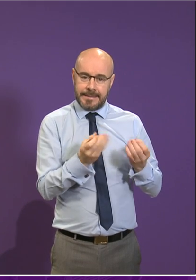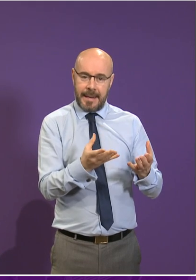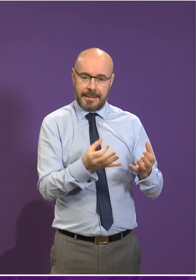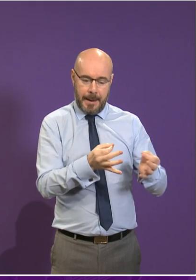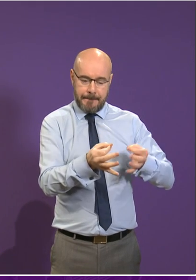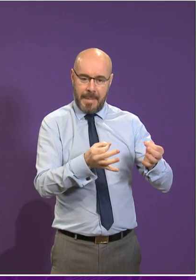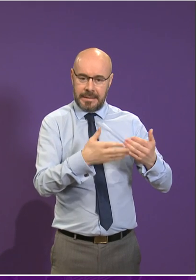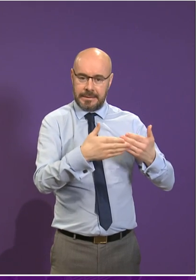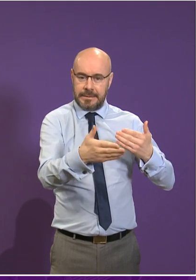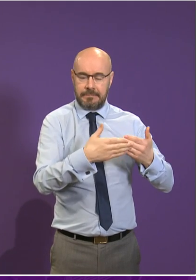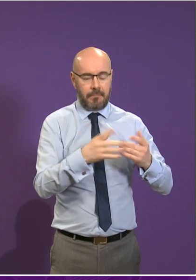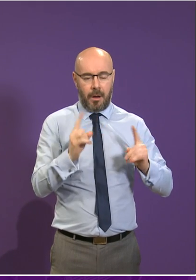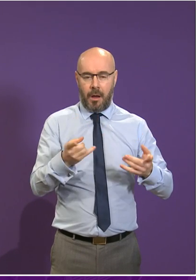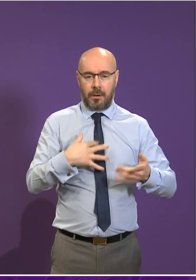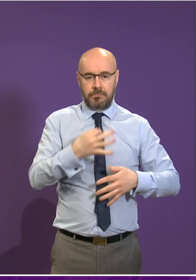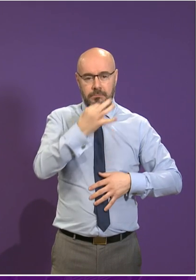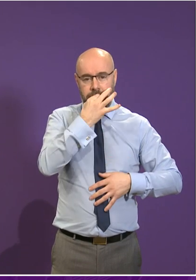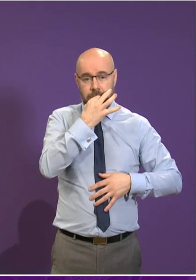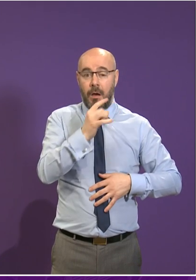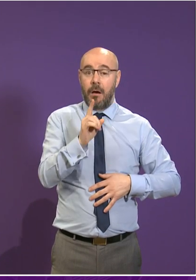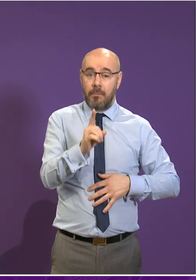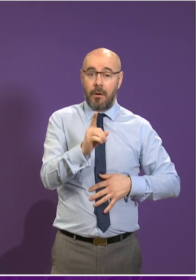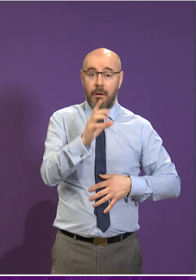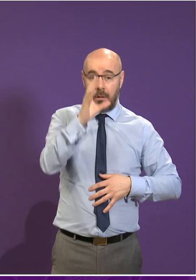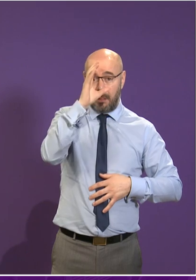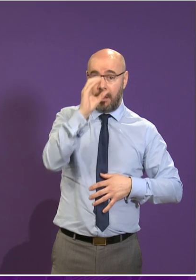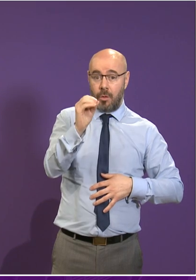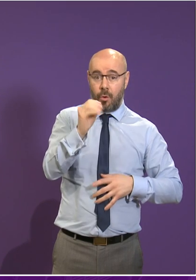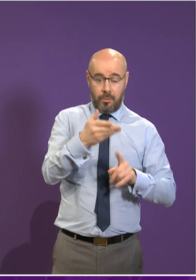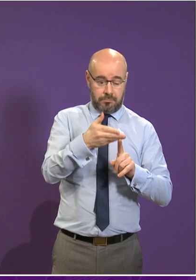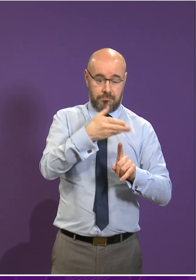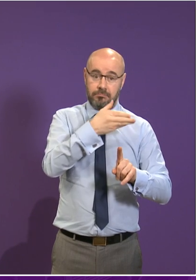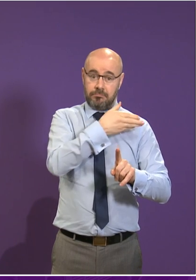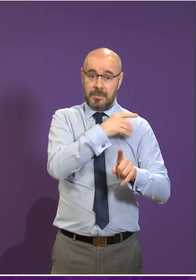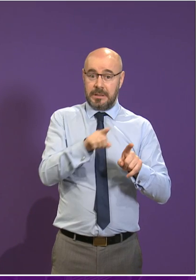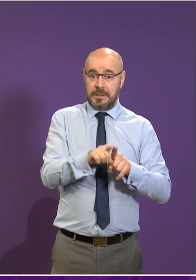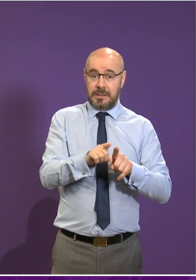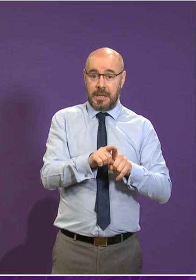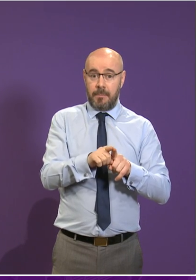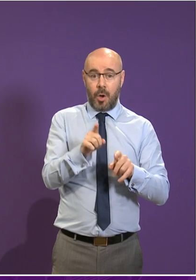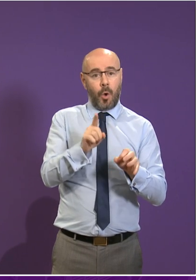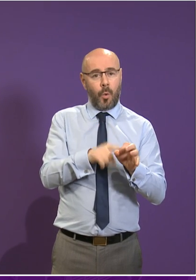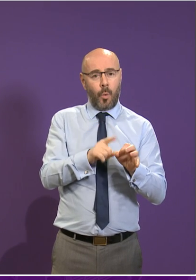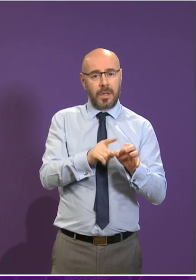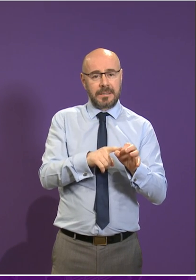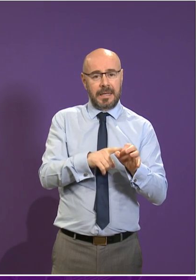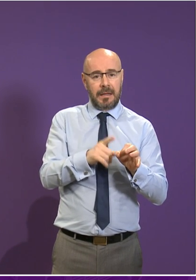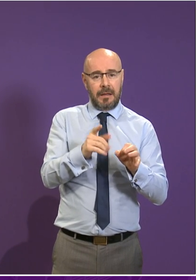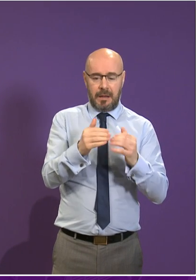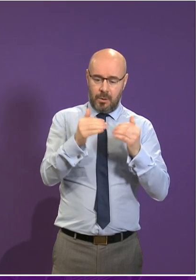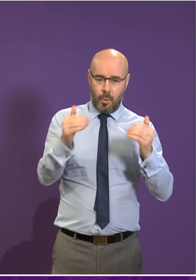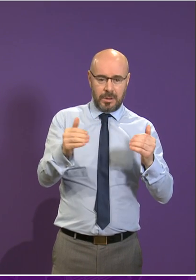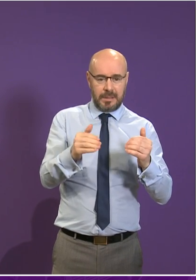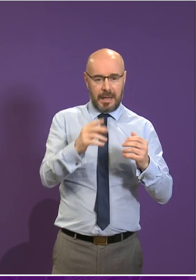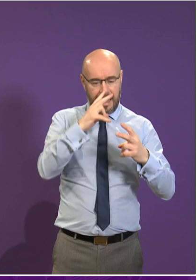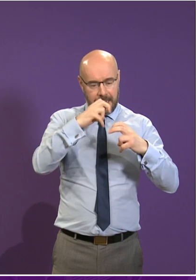I can, however, confirm to committee that, as in previous years, equality analysis and assessment has been undertaken as